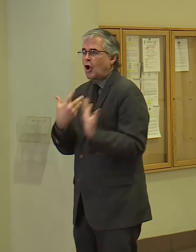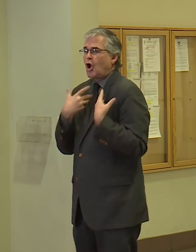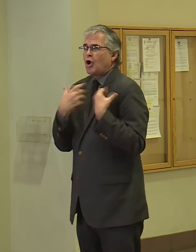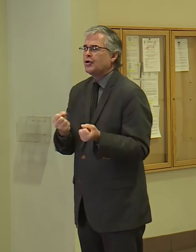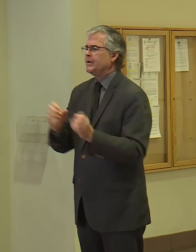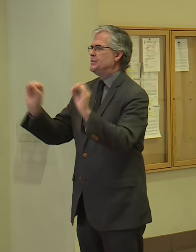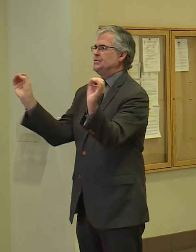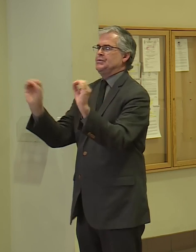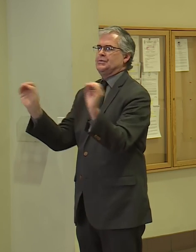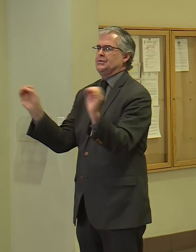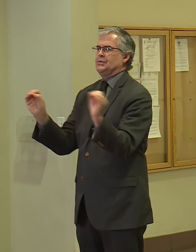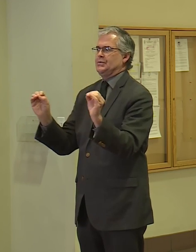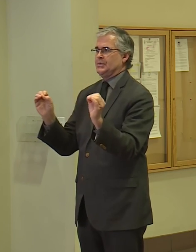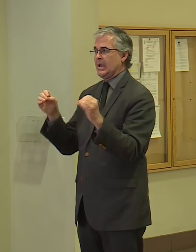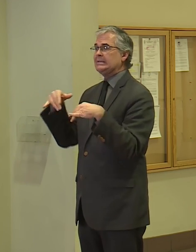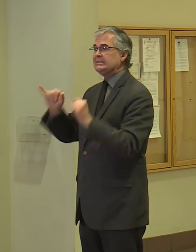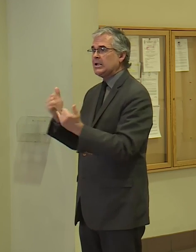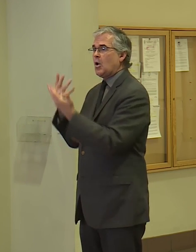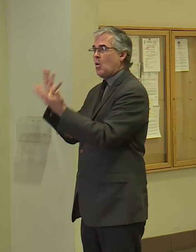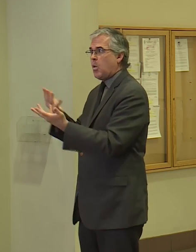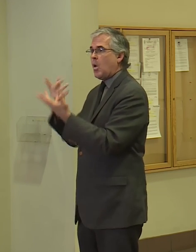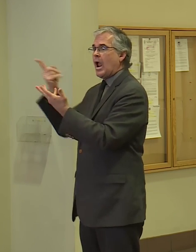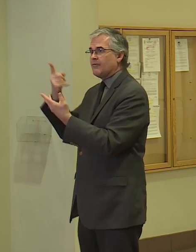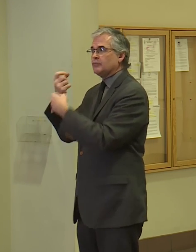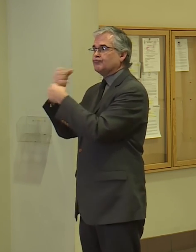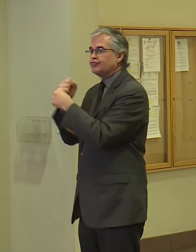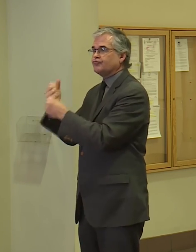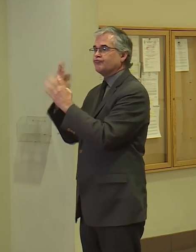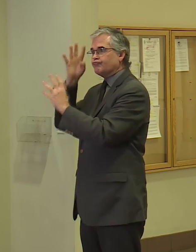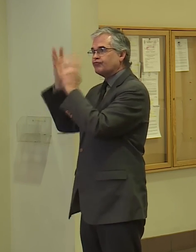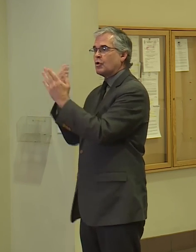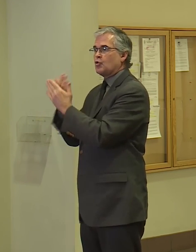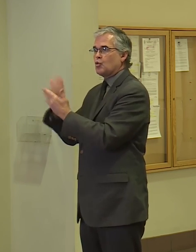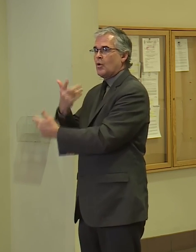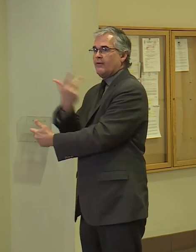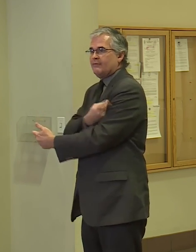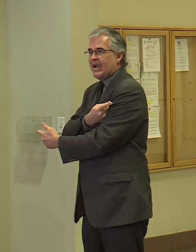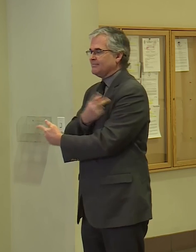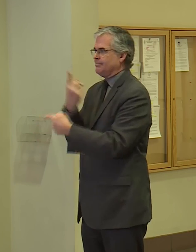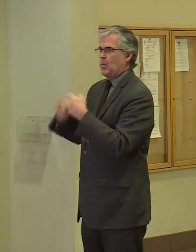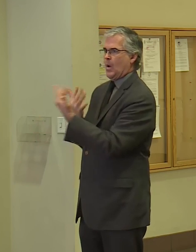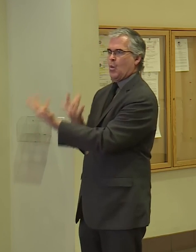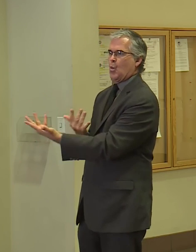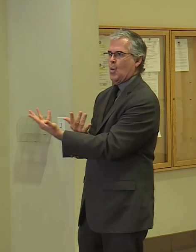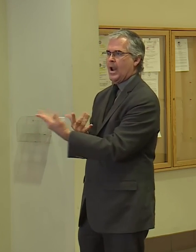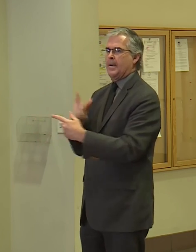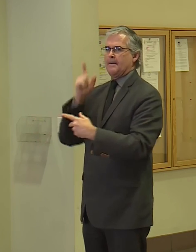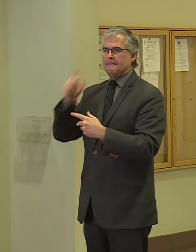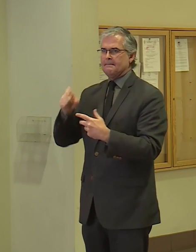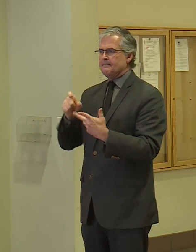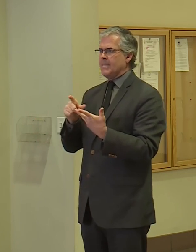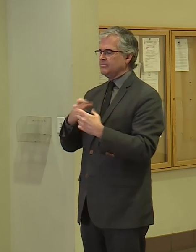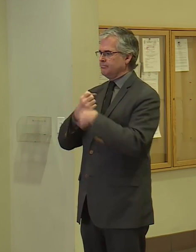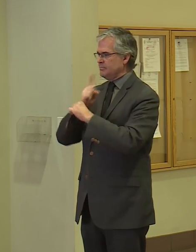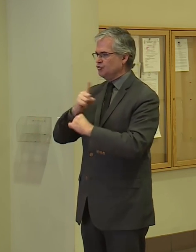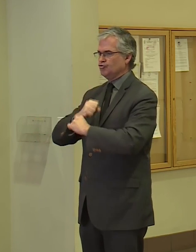we don't have time to waste at this time we must act aggressively and decisively to protect ourselves our